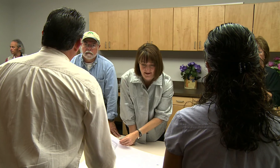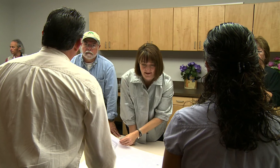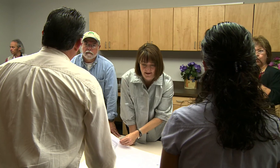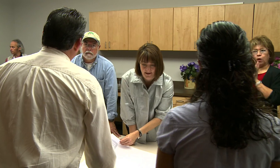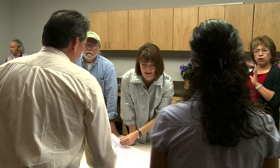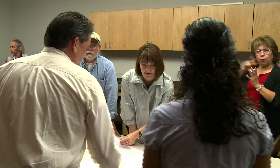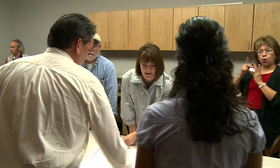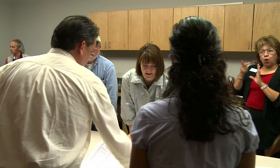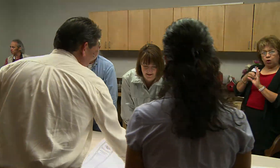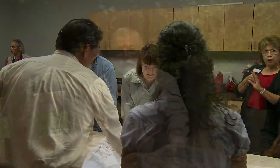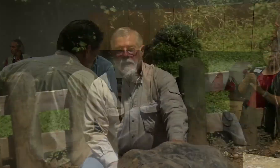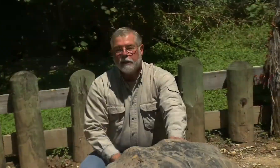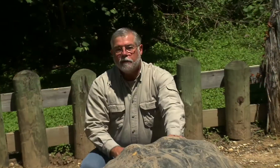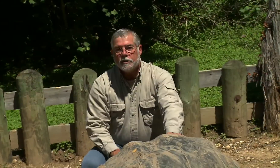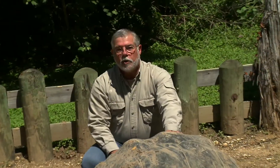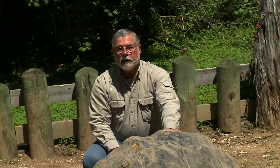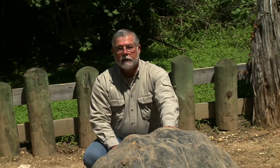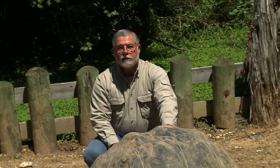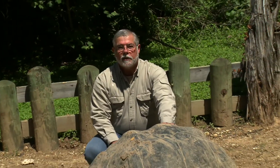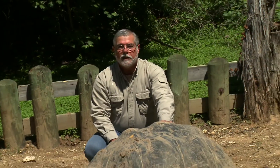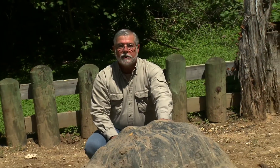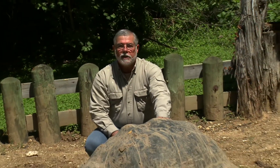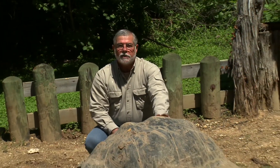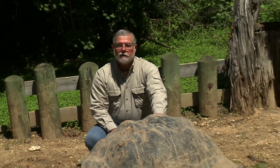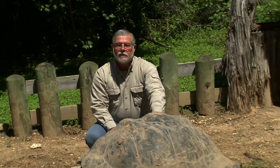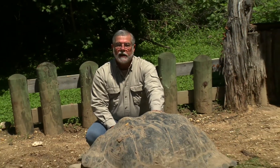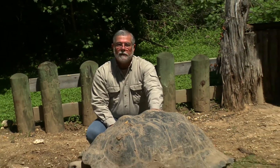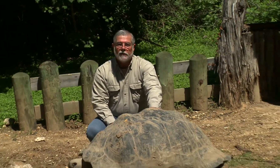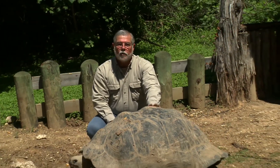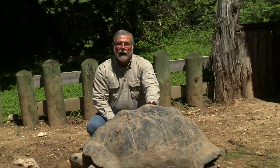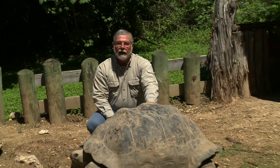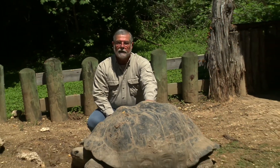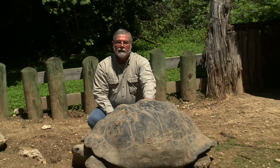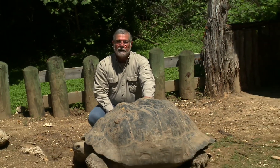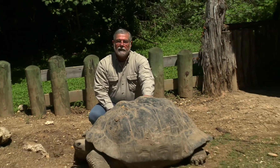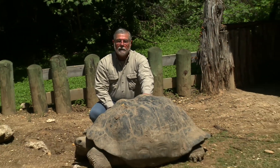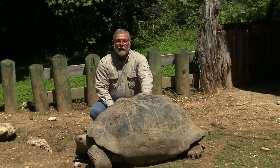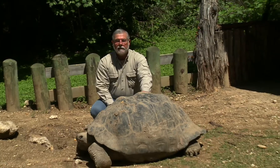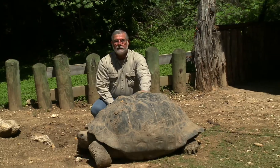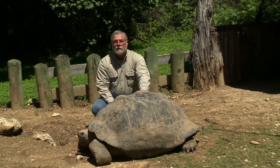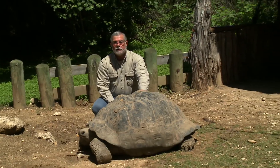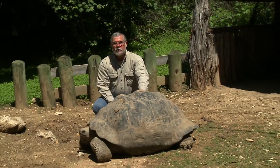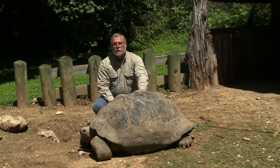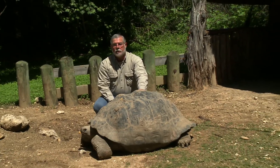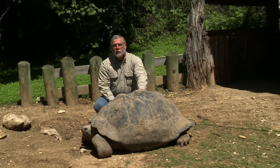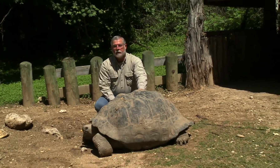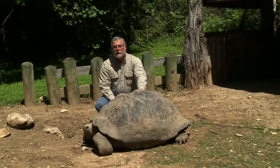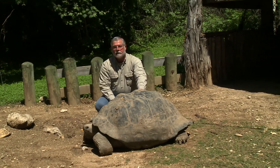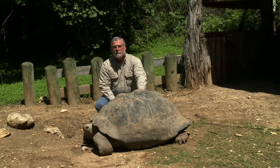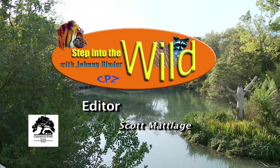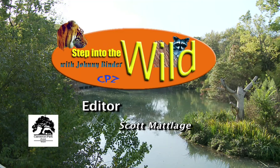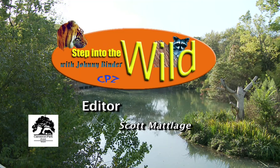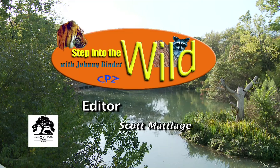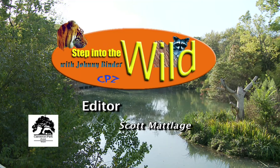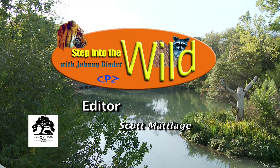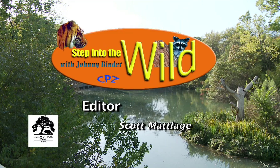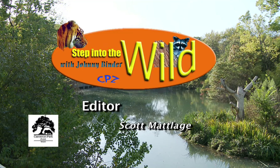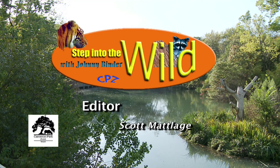easy for us. Thank you for joining us on this edition of Step Into the Wild. Come out and visit your zoo soon.